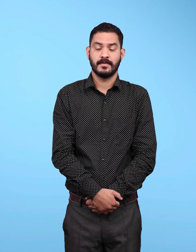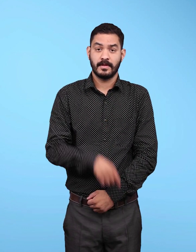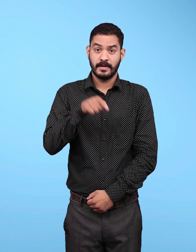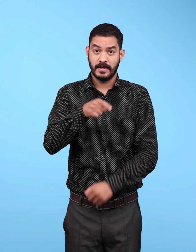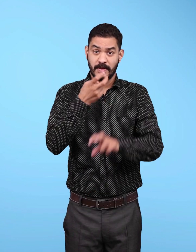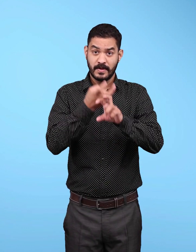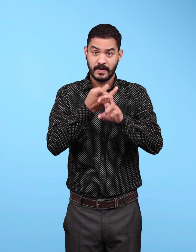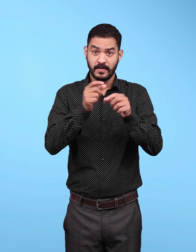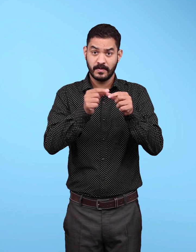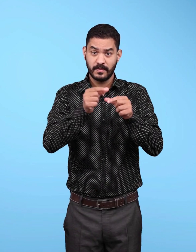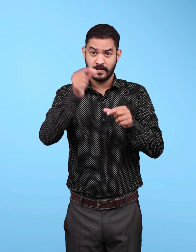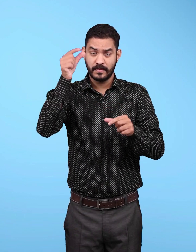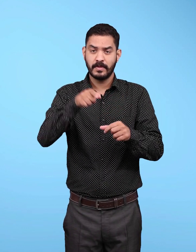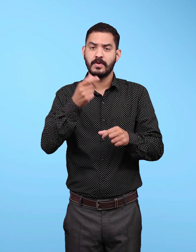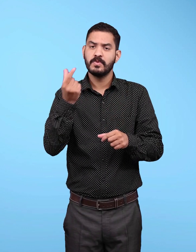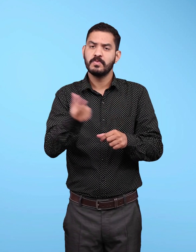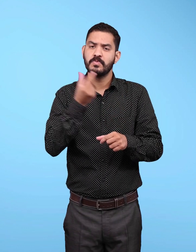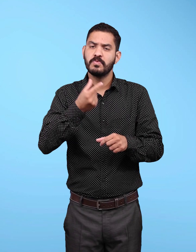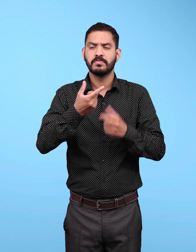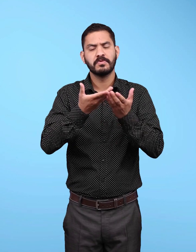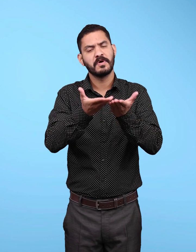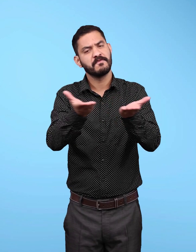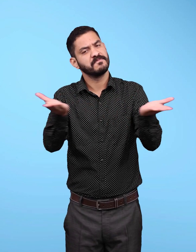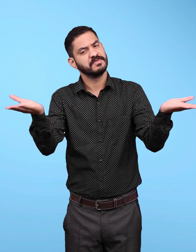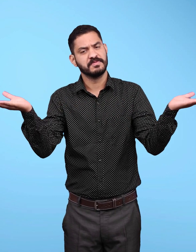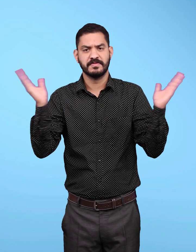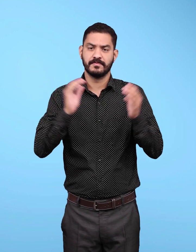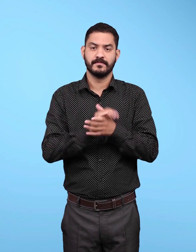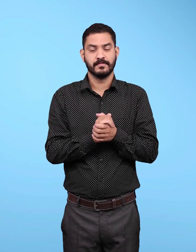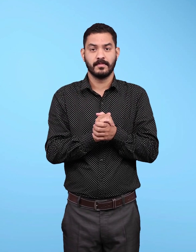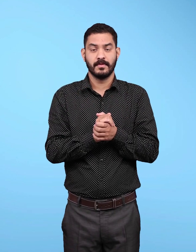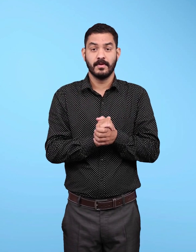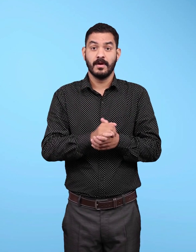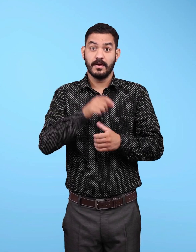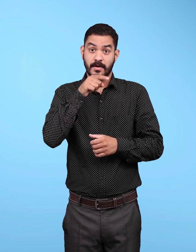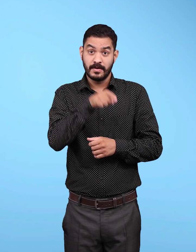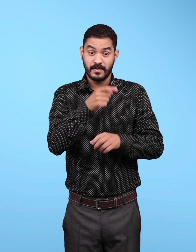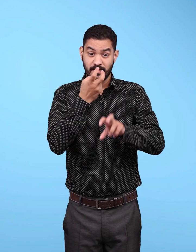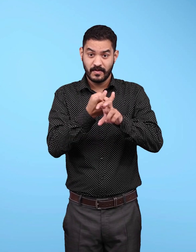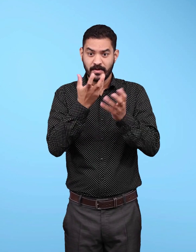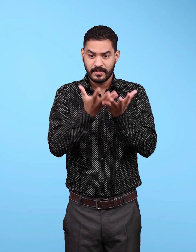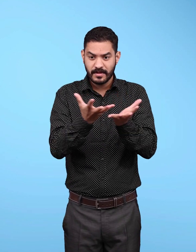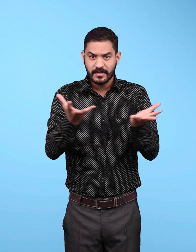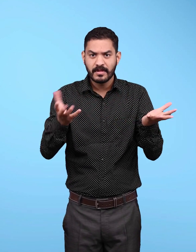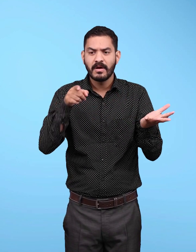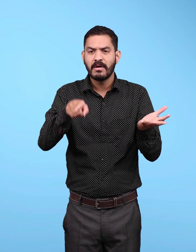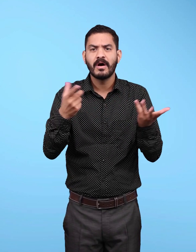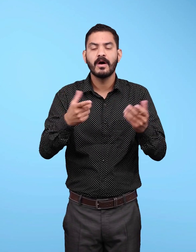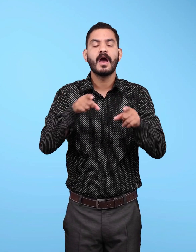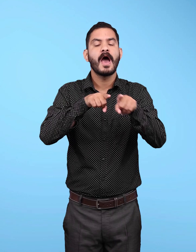We often take the use of iron for granted today. Things made of iron and steel are a